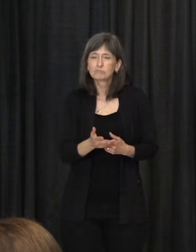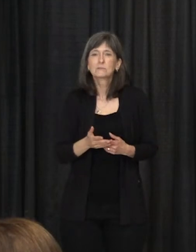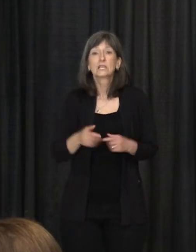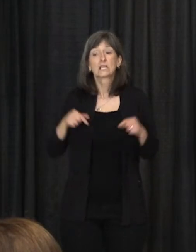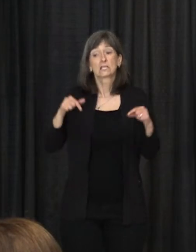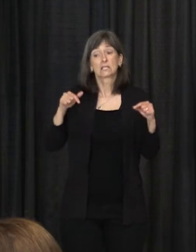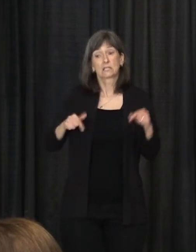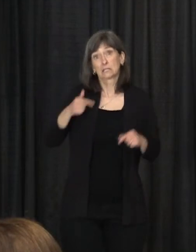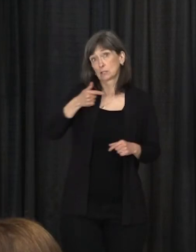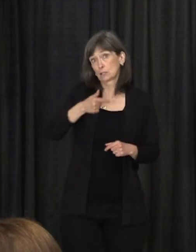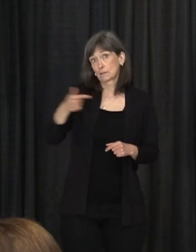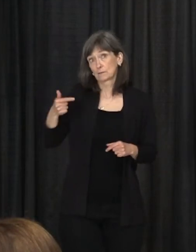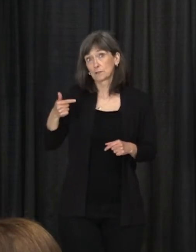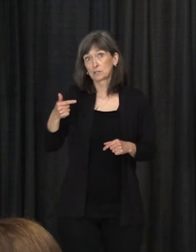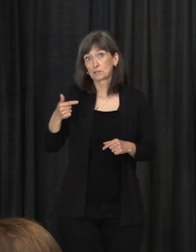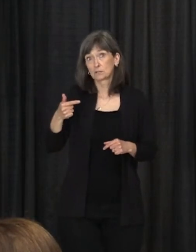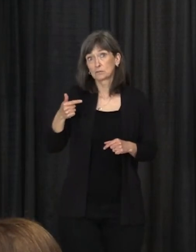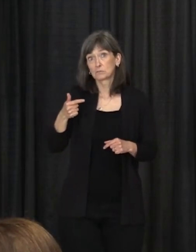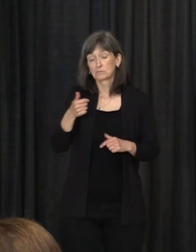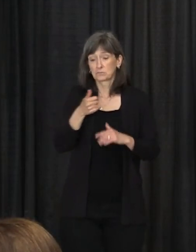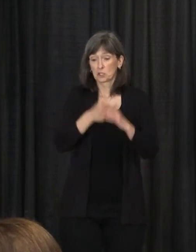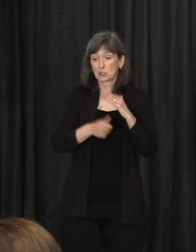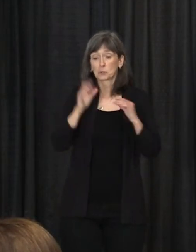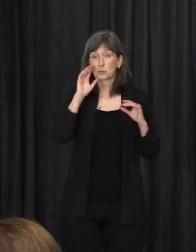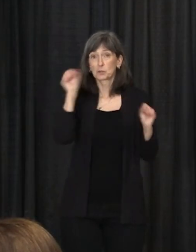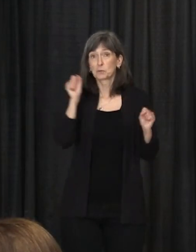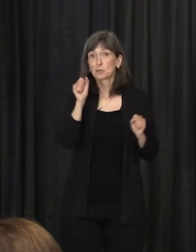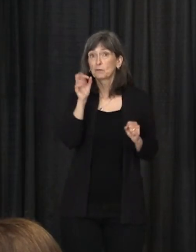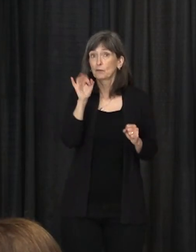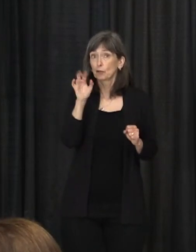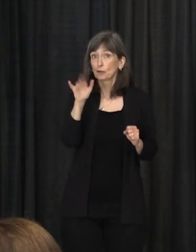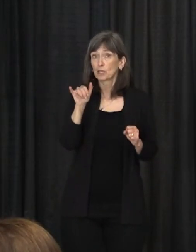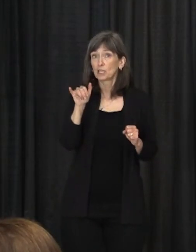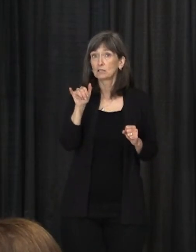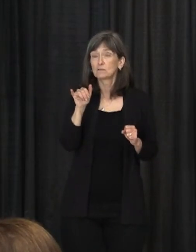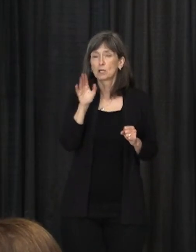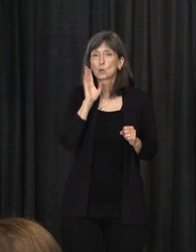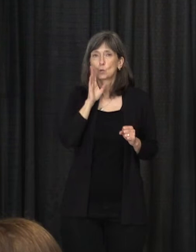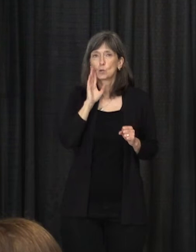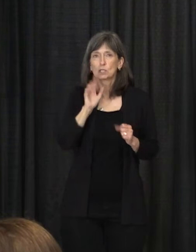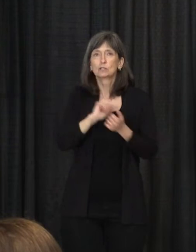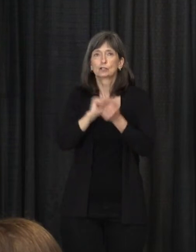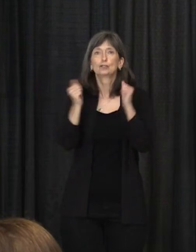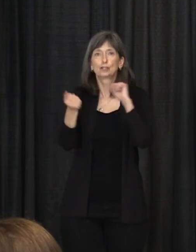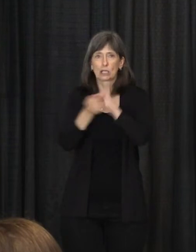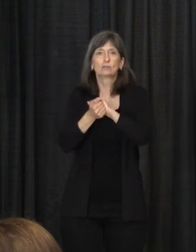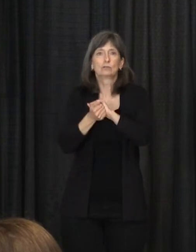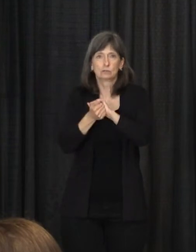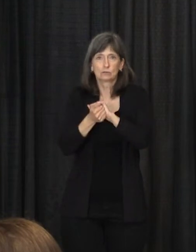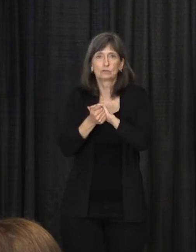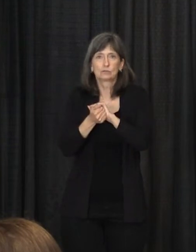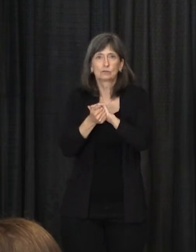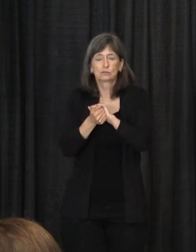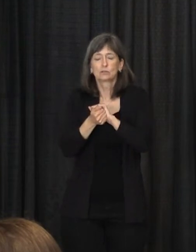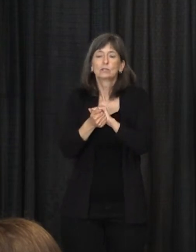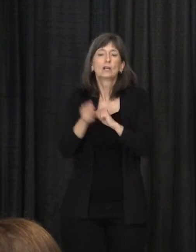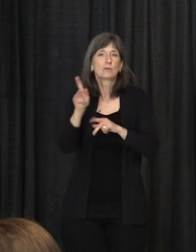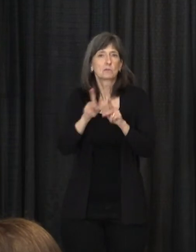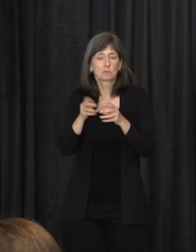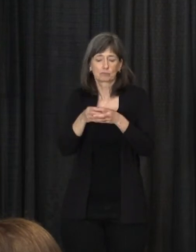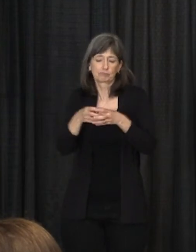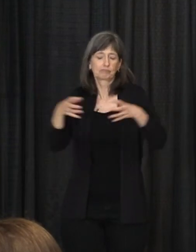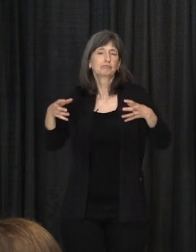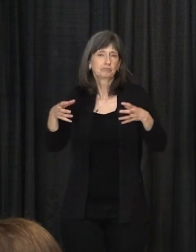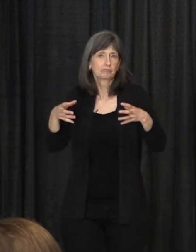this government under Premier Andrew Furey will make a difference in our population